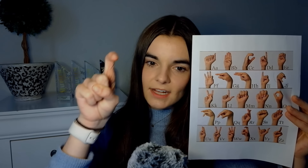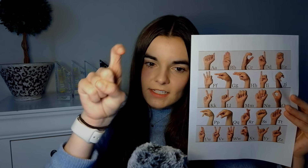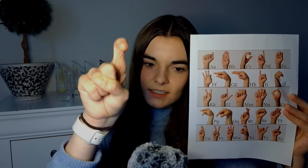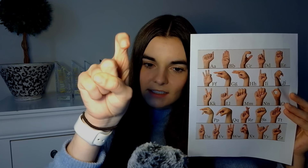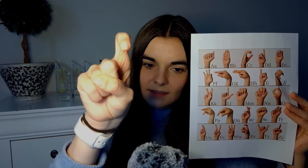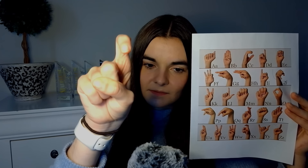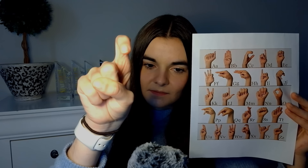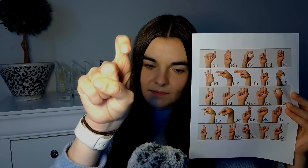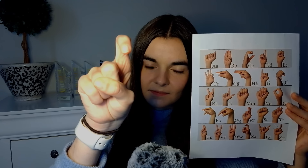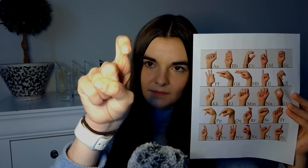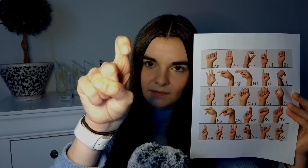X.